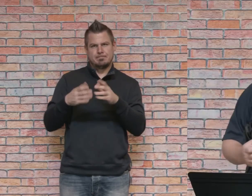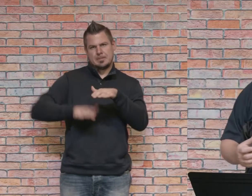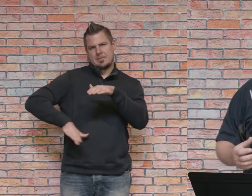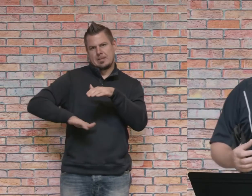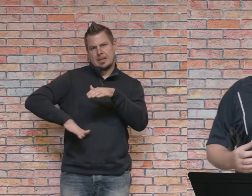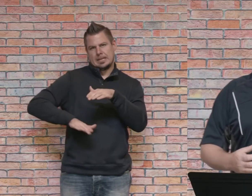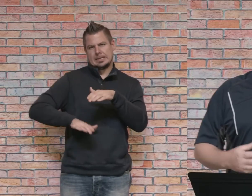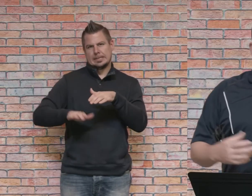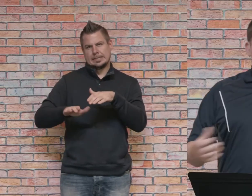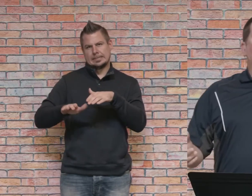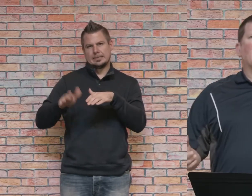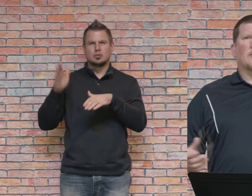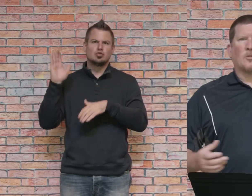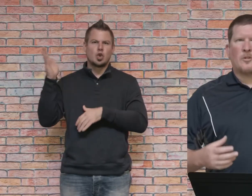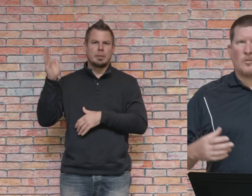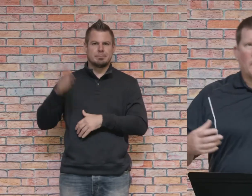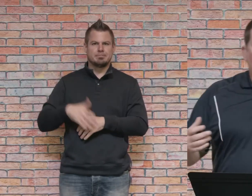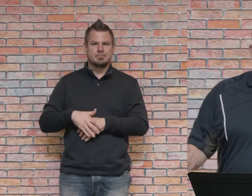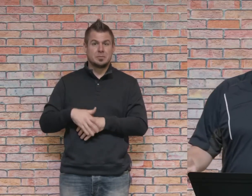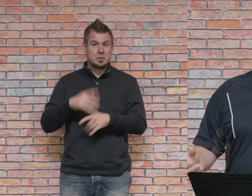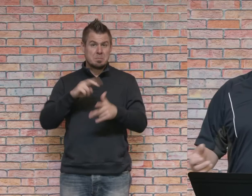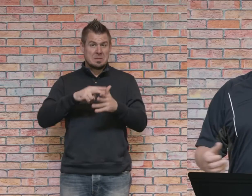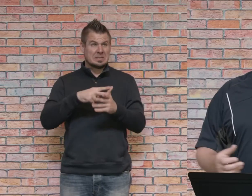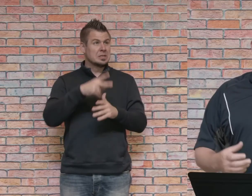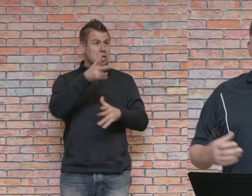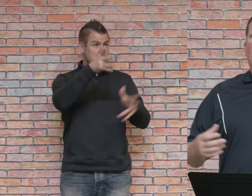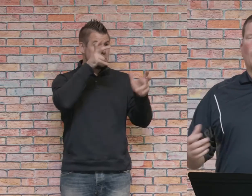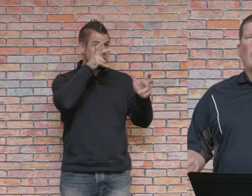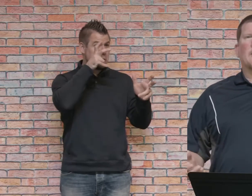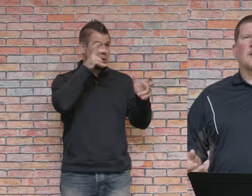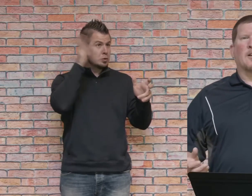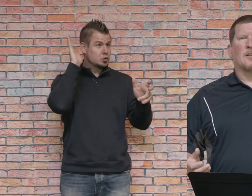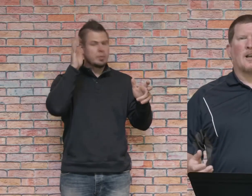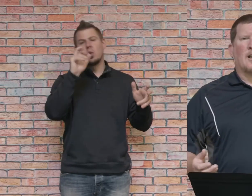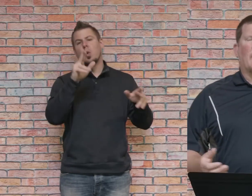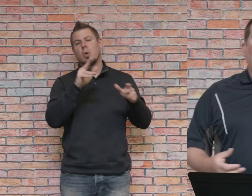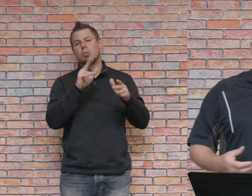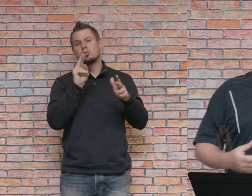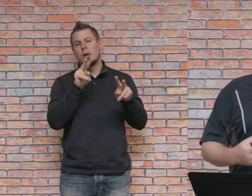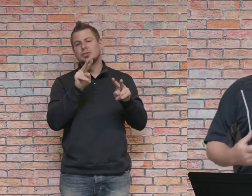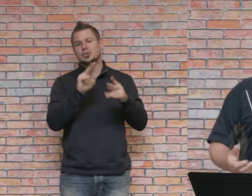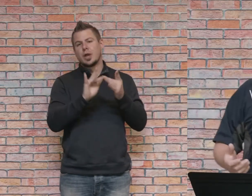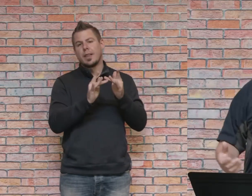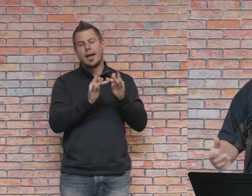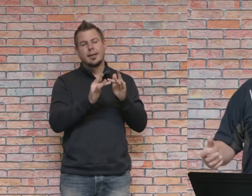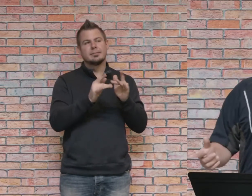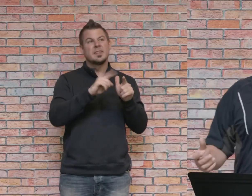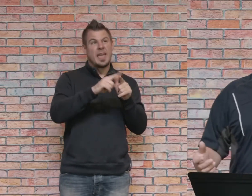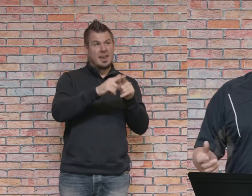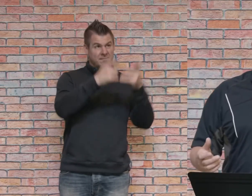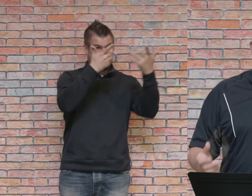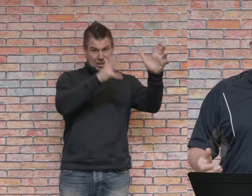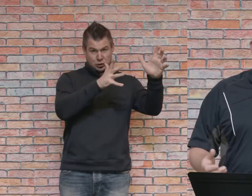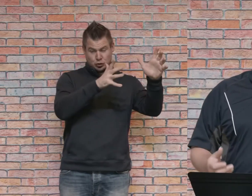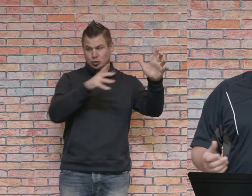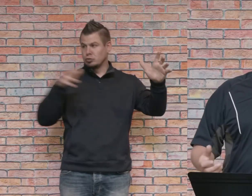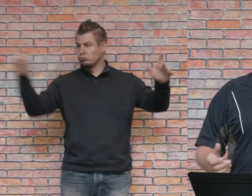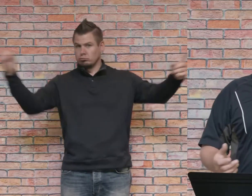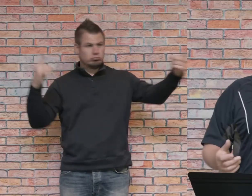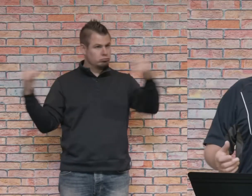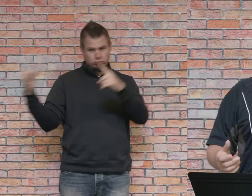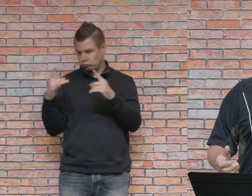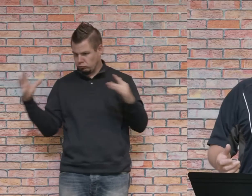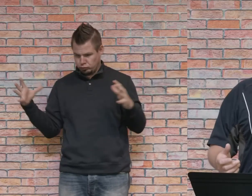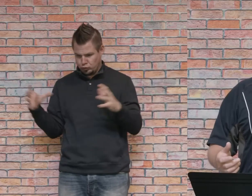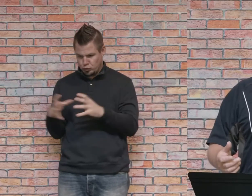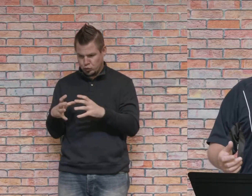that you'll listen to the sermon, you'll be here for the sermon, or you can watch it online, and then you'll get together as a group and you'll dig a little